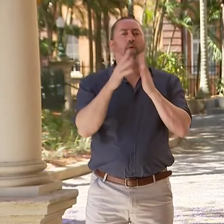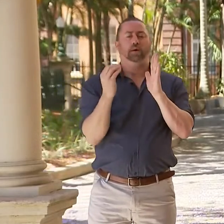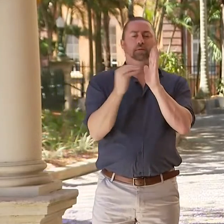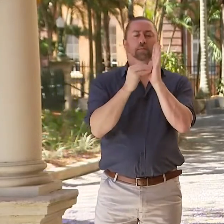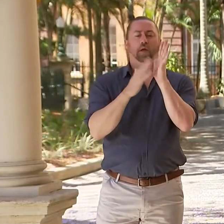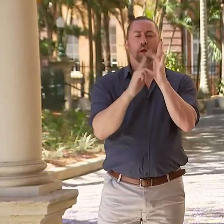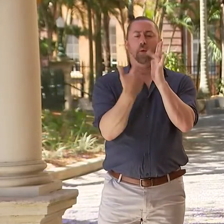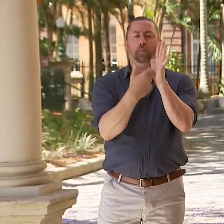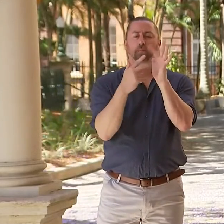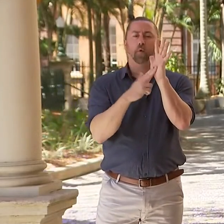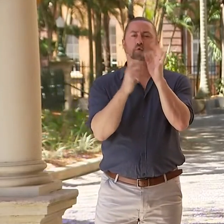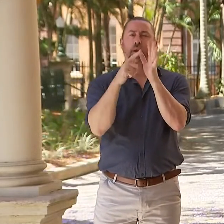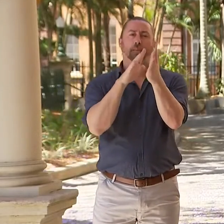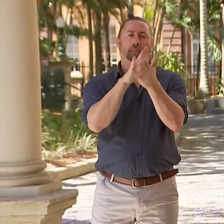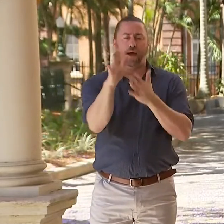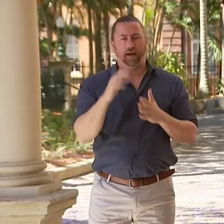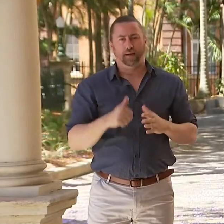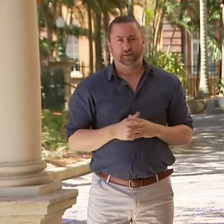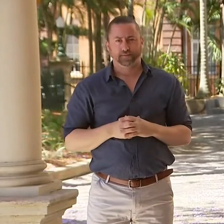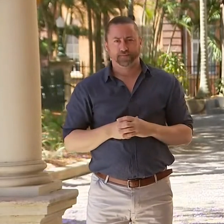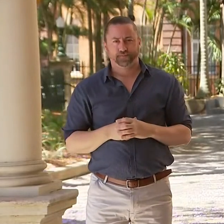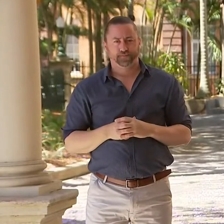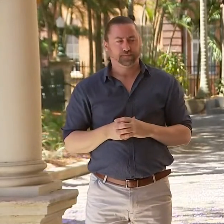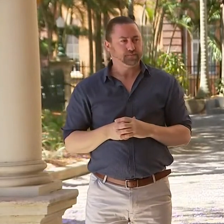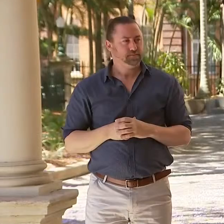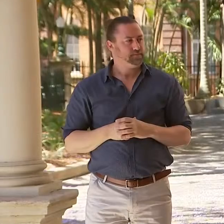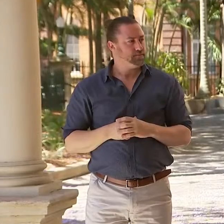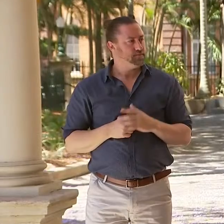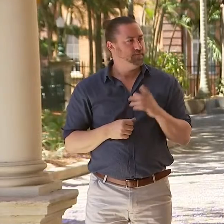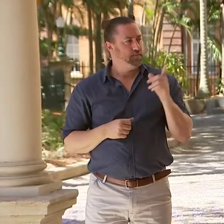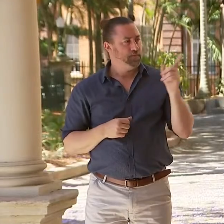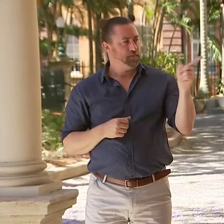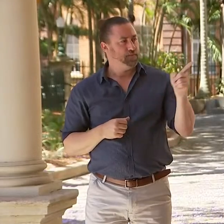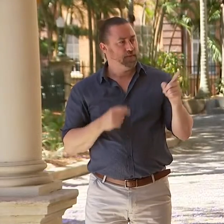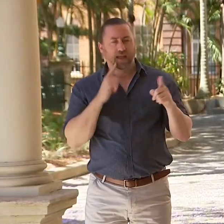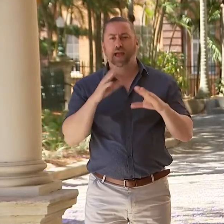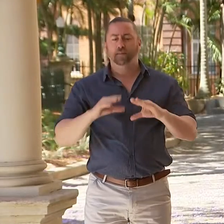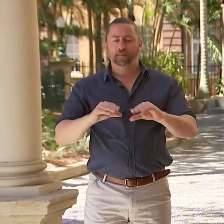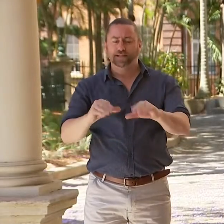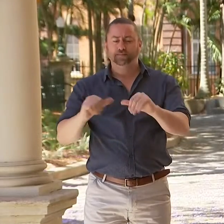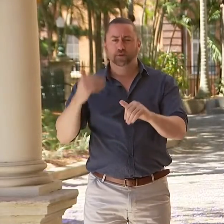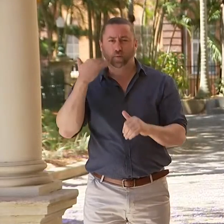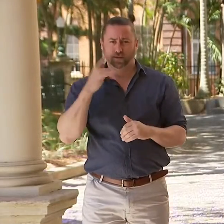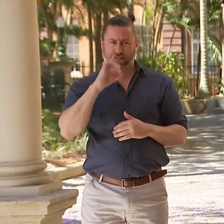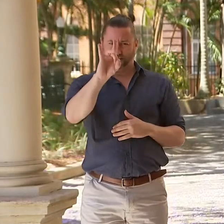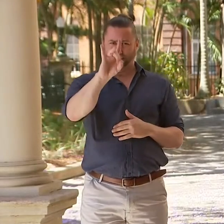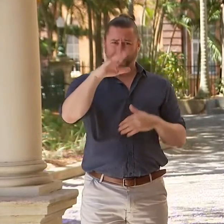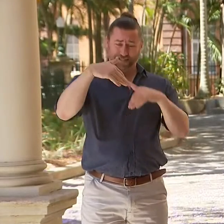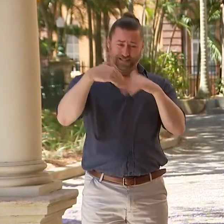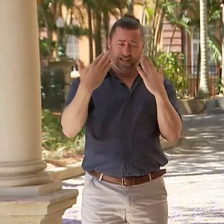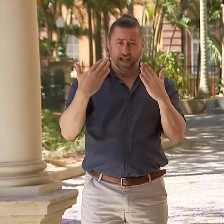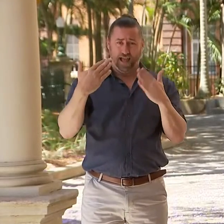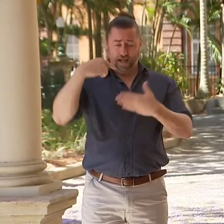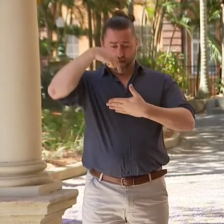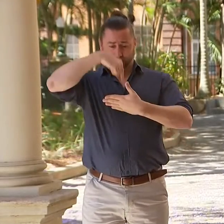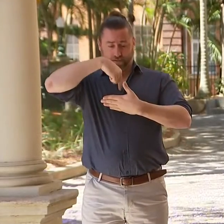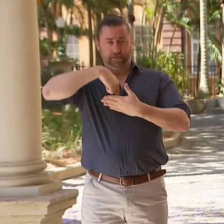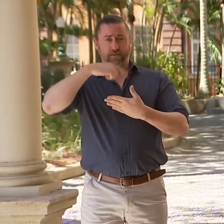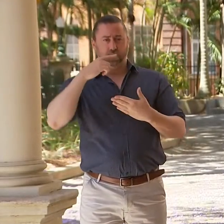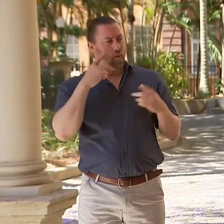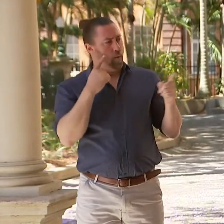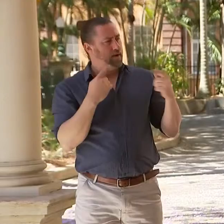have been infectious a bit earlier than we initially thought. Looking on the Sue, so 10 days infectious in the community. When Yep. did she